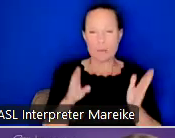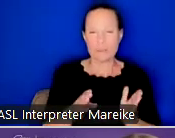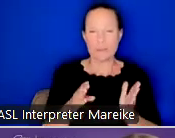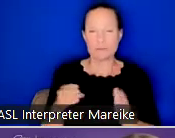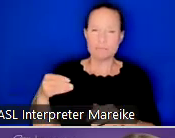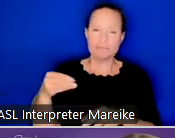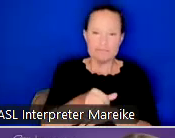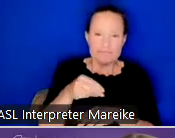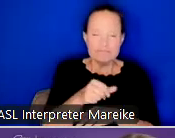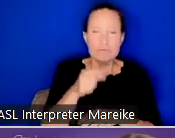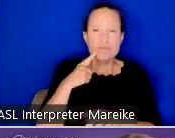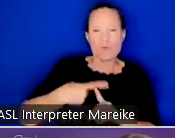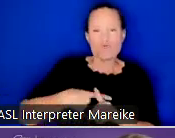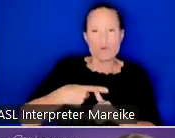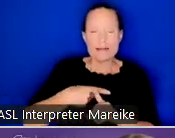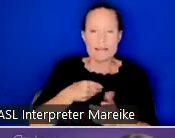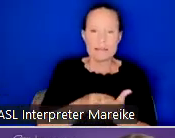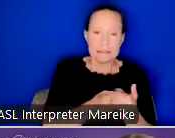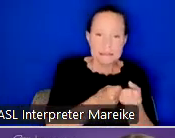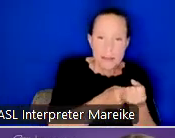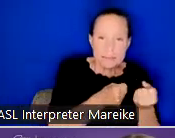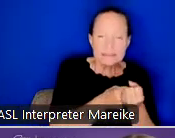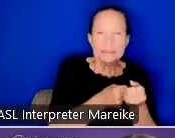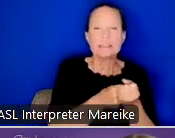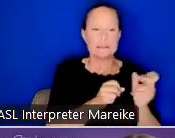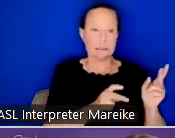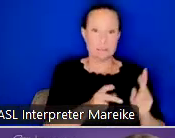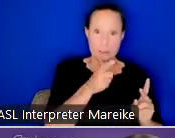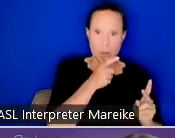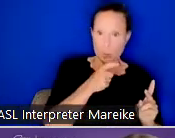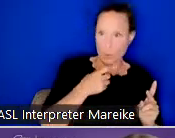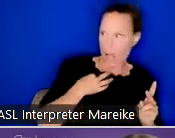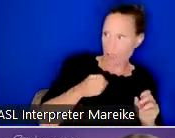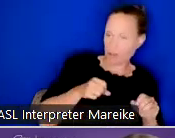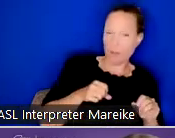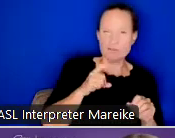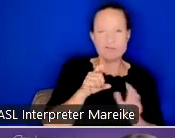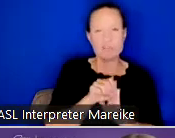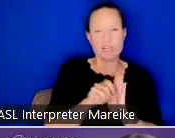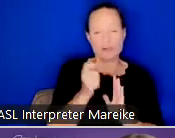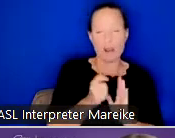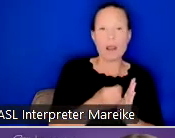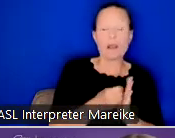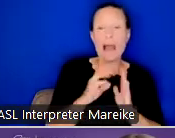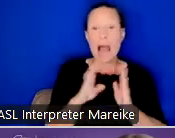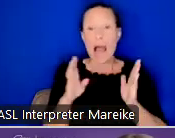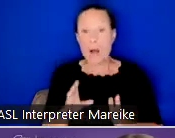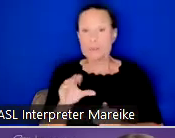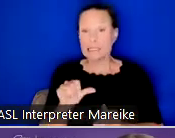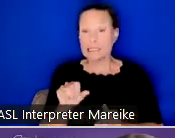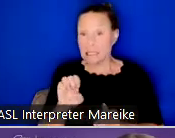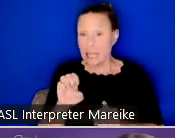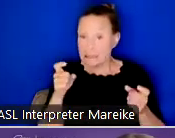rental subsidies to eligible population as part of a state grant, housing case management, outreach to